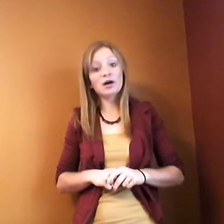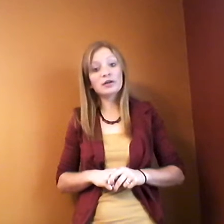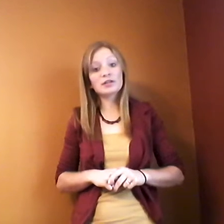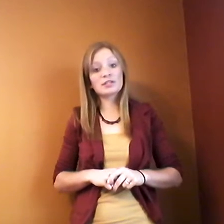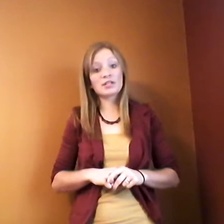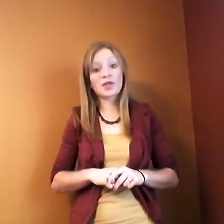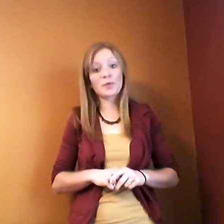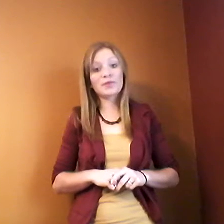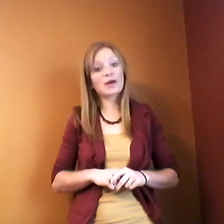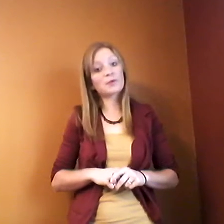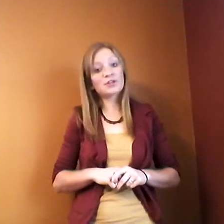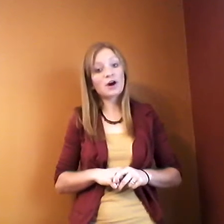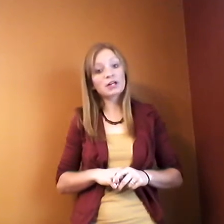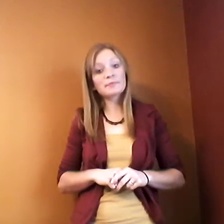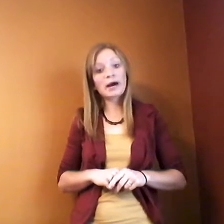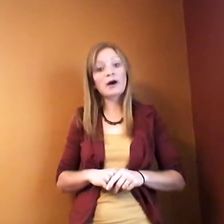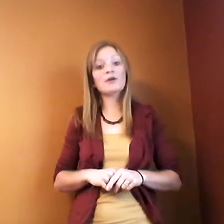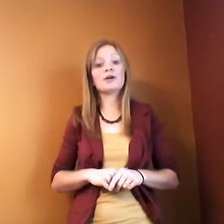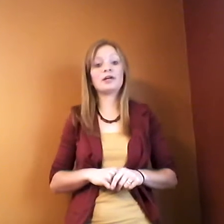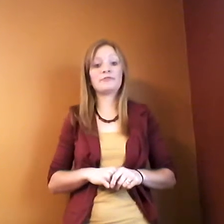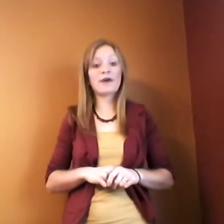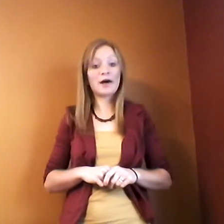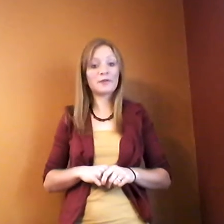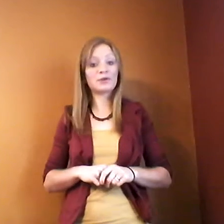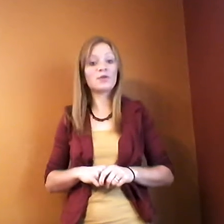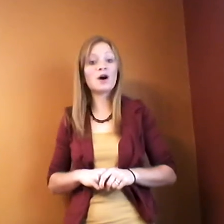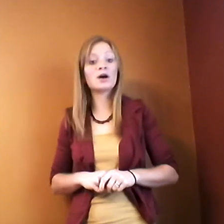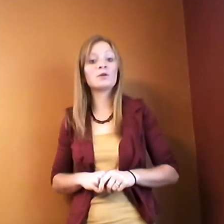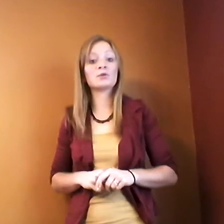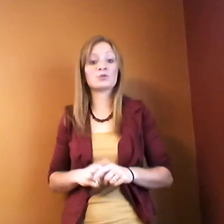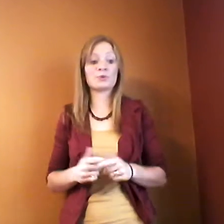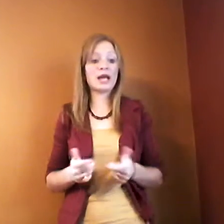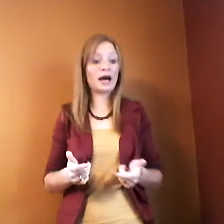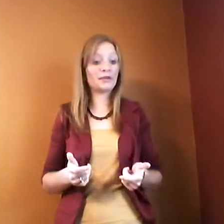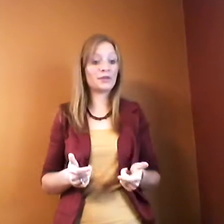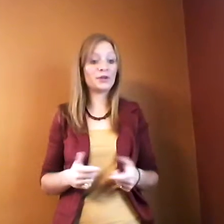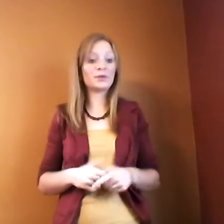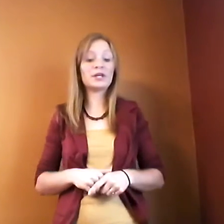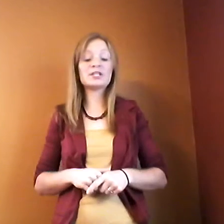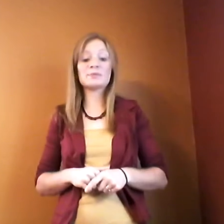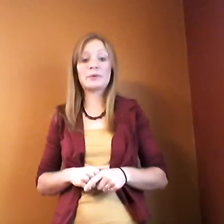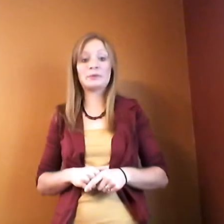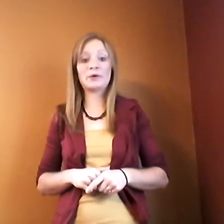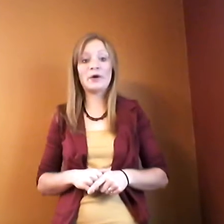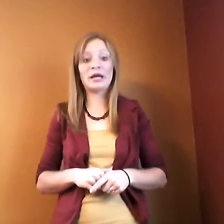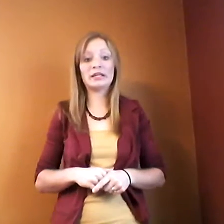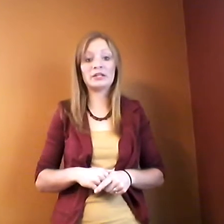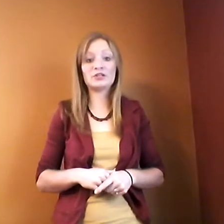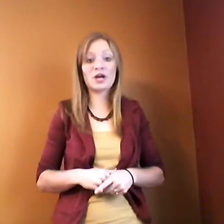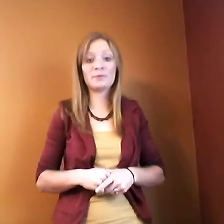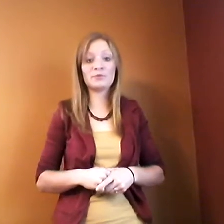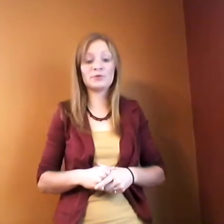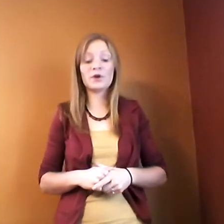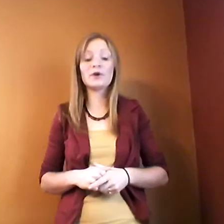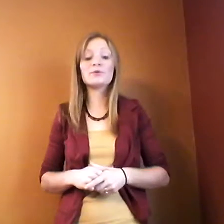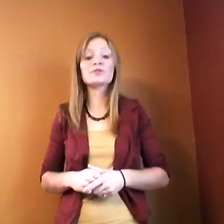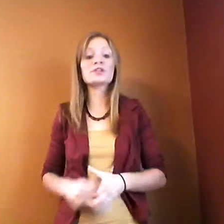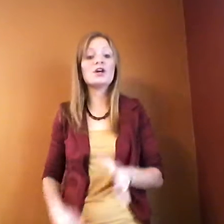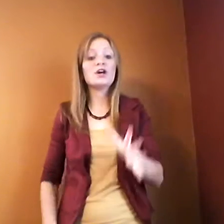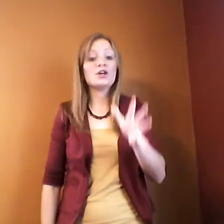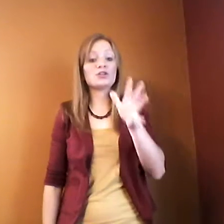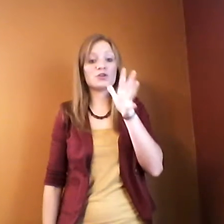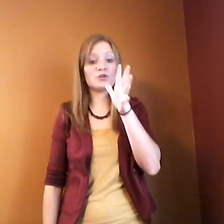is another one that we talked about, and father-in-law, which were not in the units, but we'll go ahead and undo those. So you do